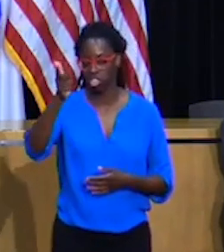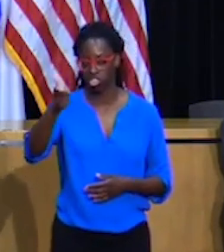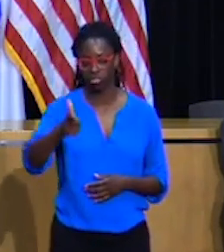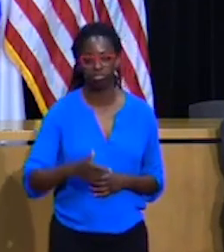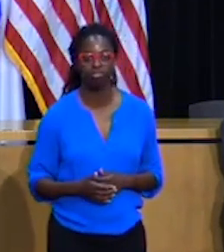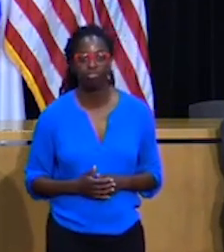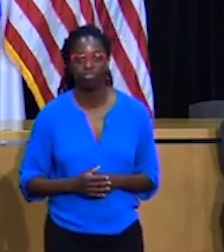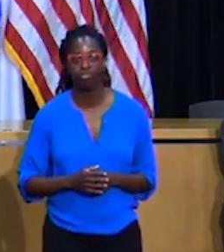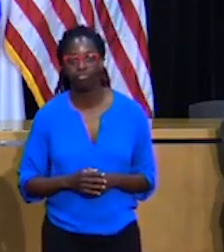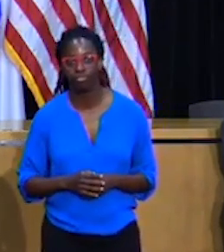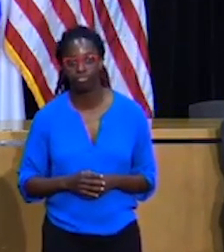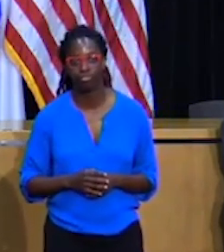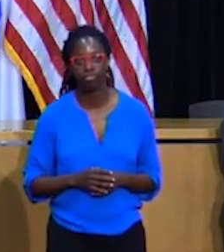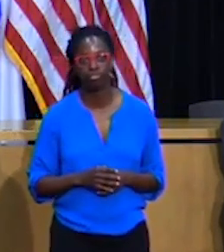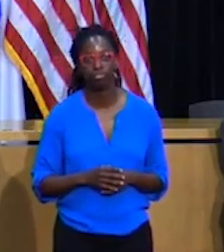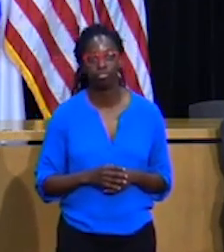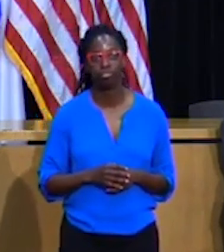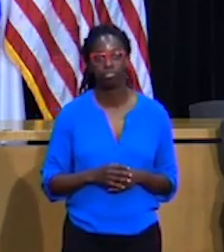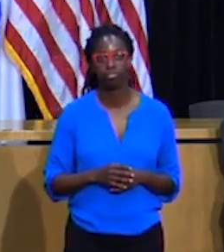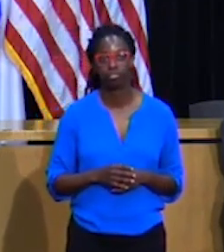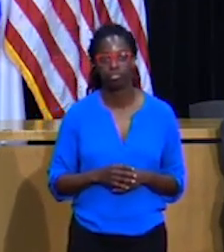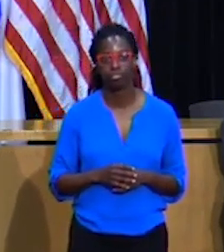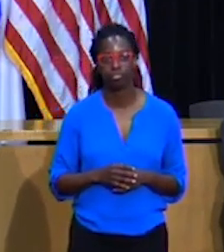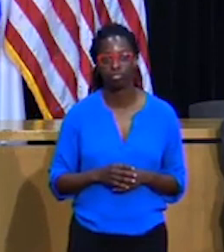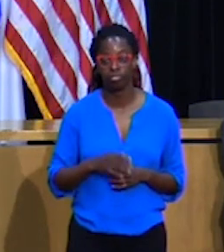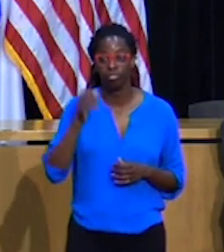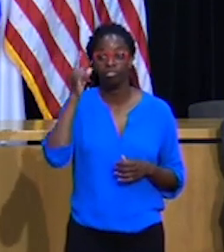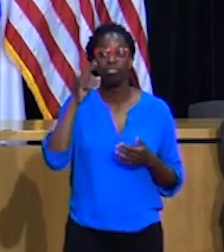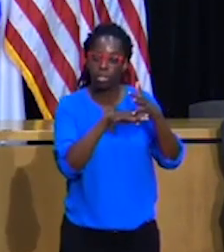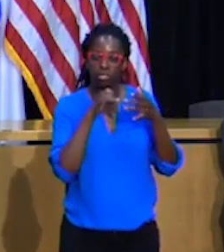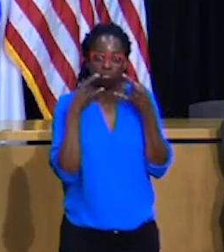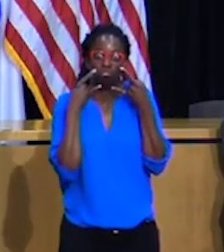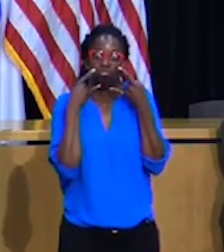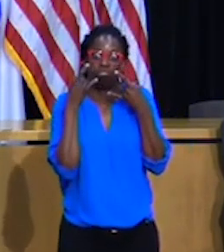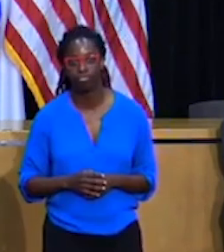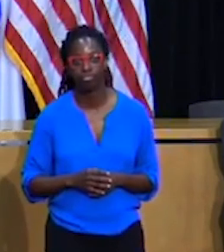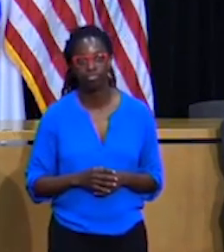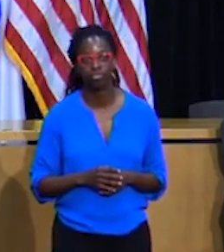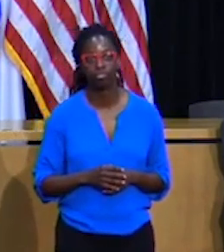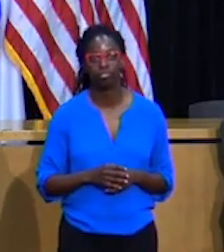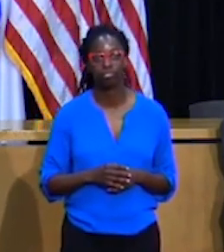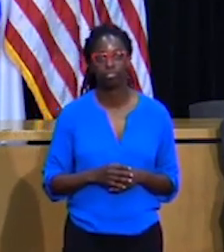Physically distant situation so they will be able to breathe. I